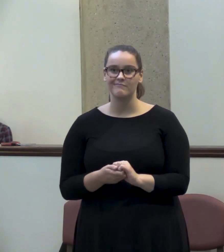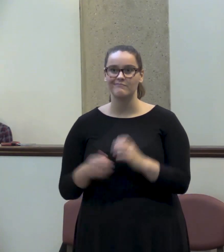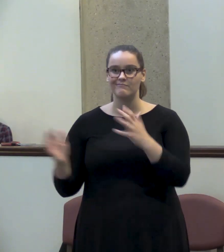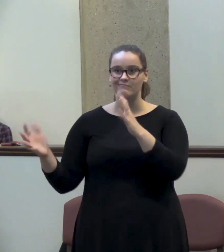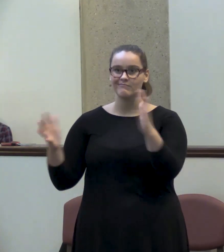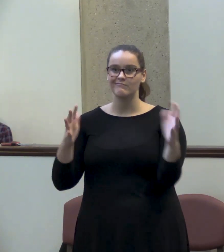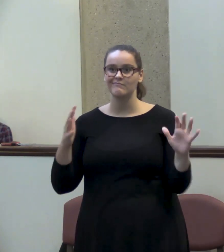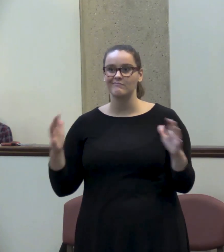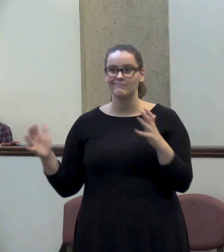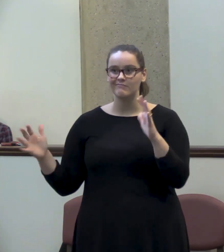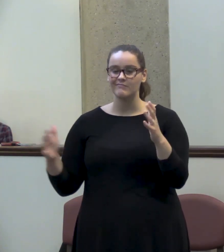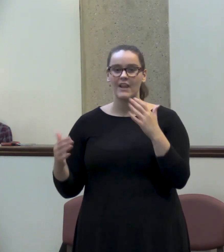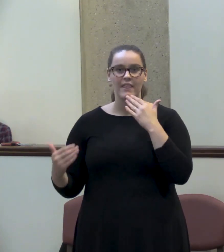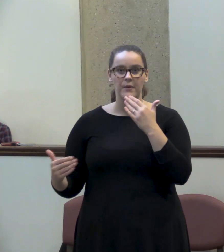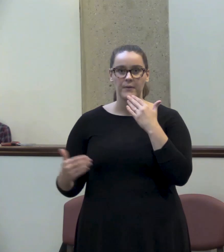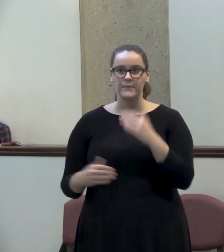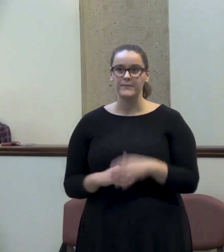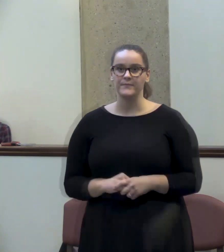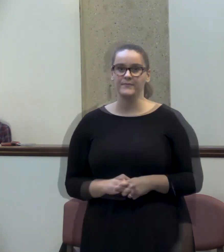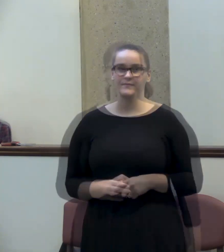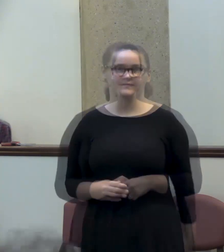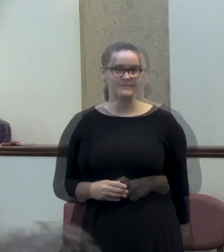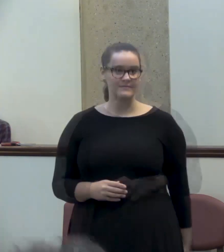Thank you.